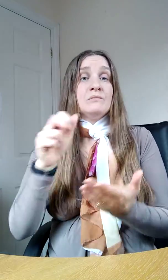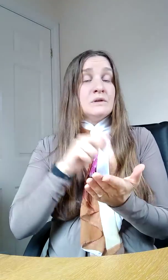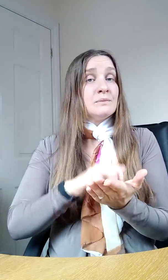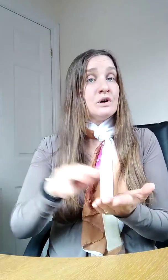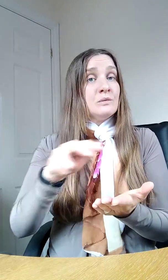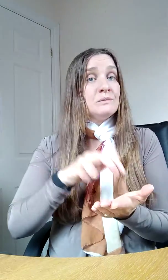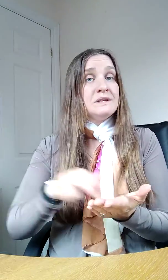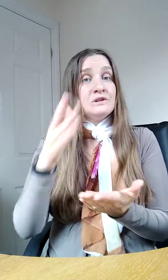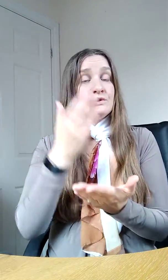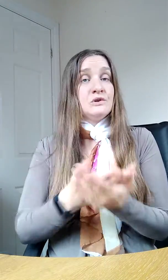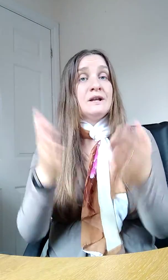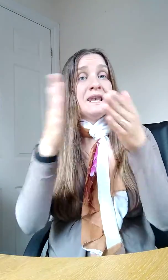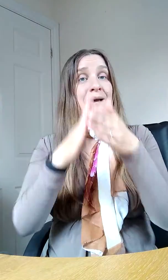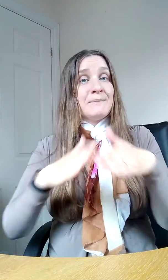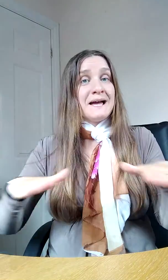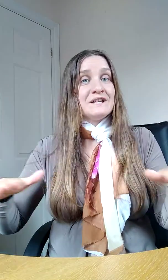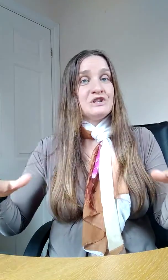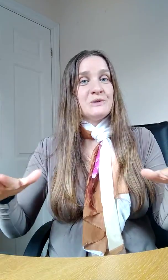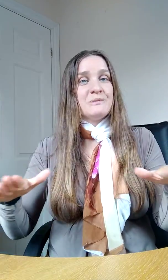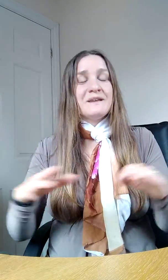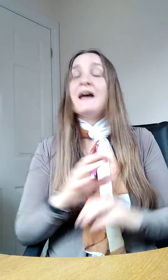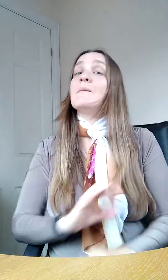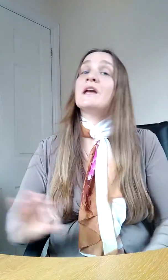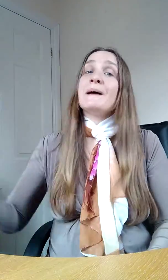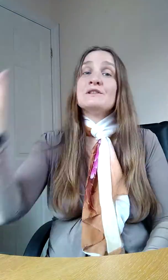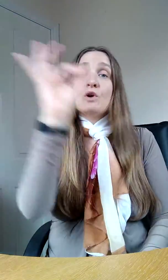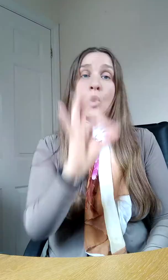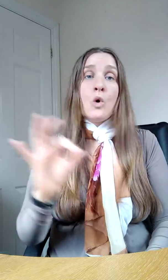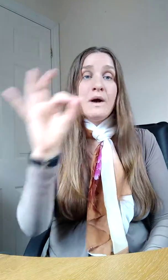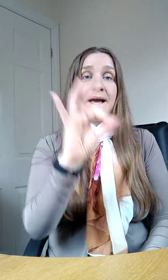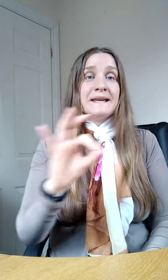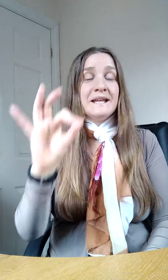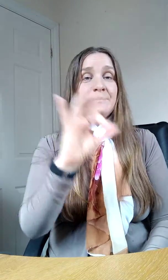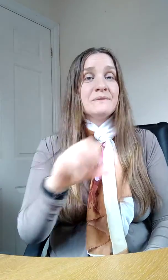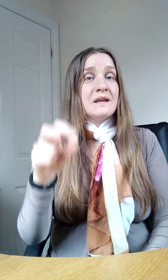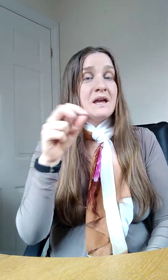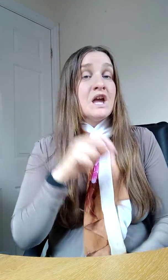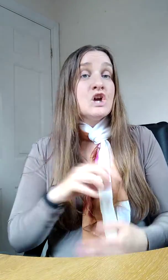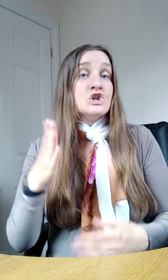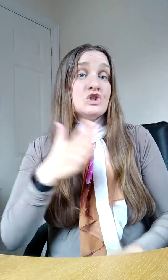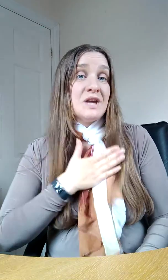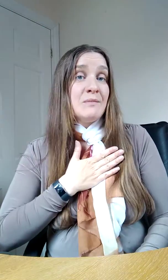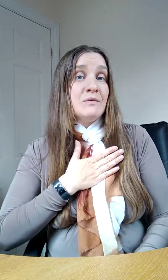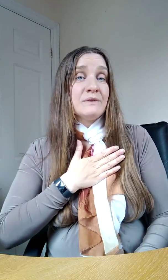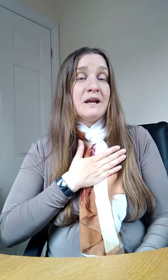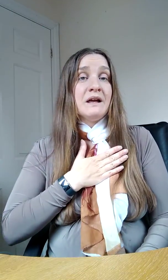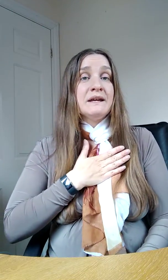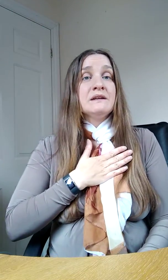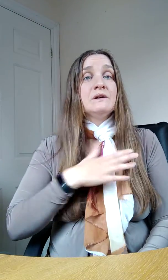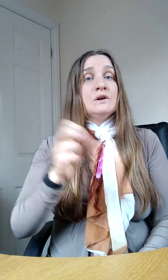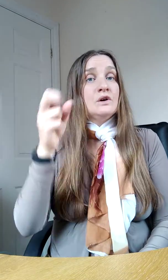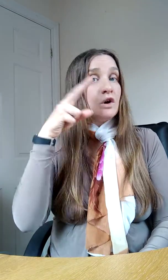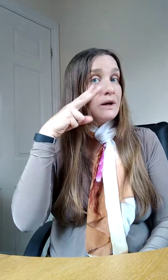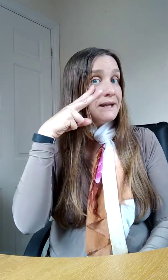me promener sur la plage. And then we go back to oh again. J'aime, I like.